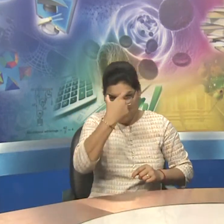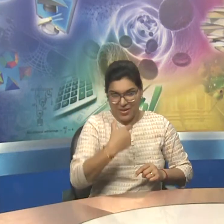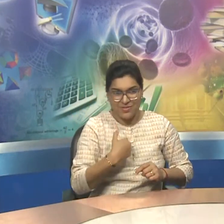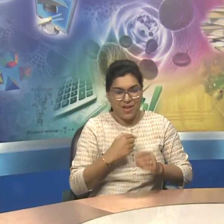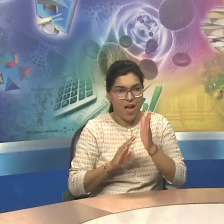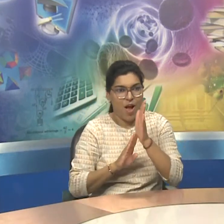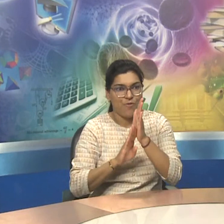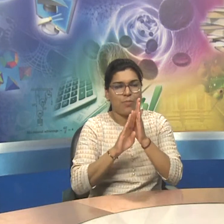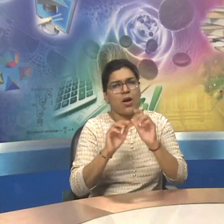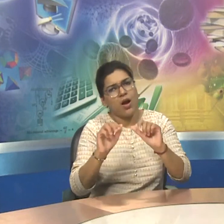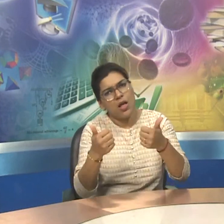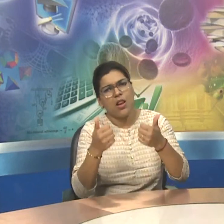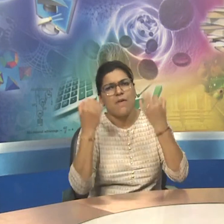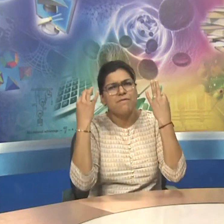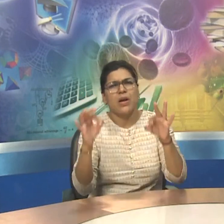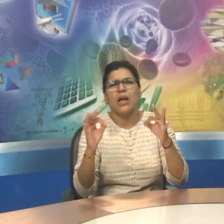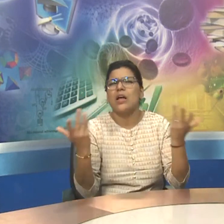is of